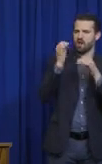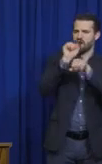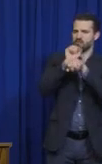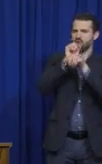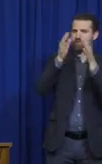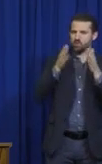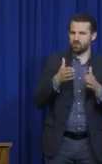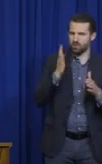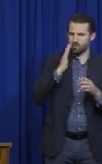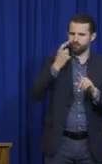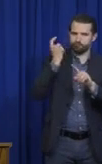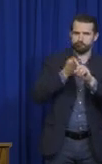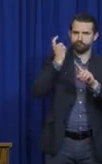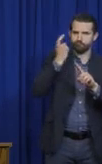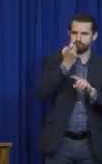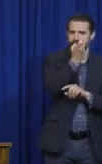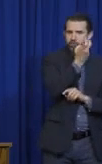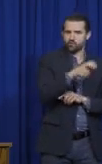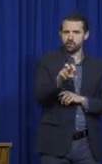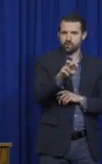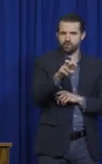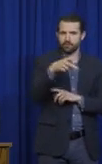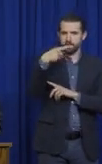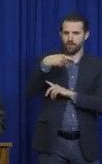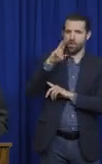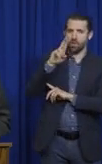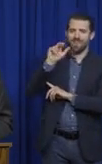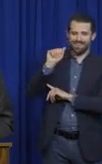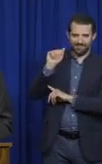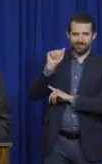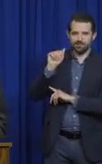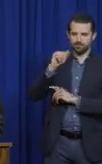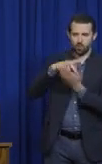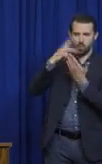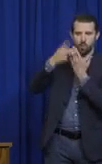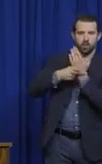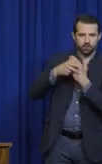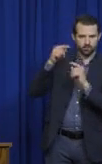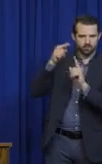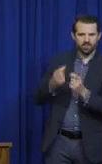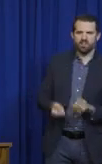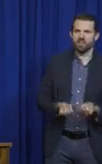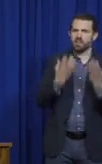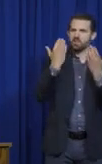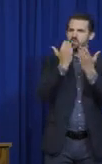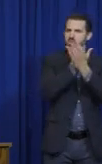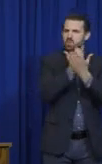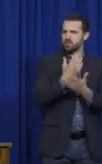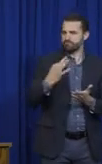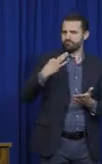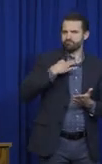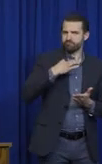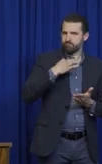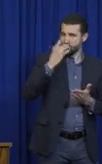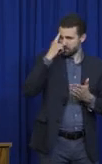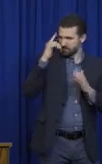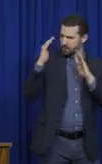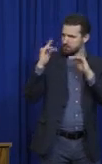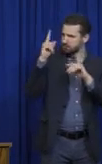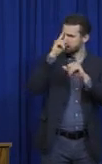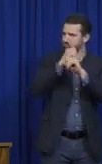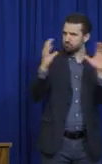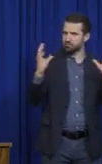automatically enrolled in the Pandemic Unemployment Assistance Program, as well as how many new applications you expect to receive this weekend,